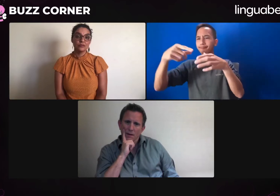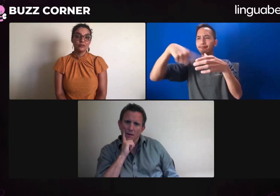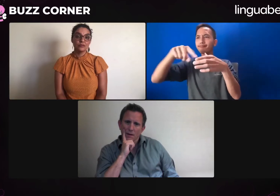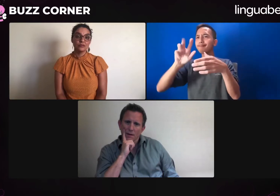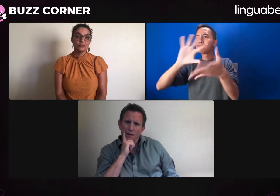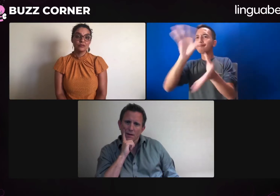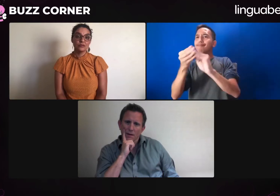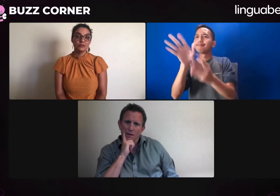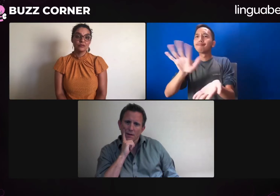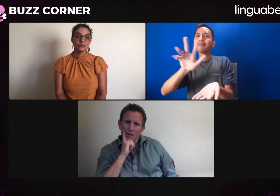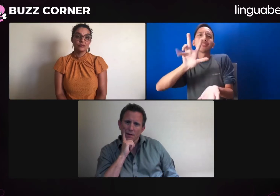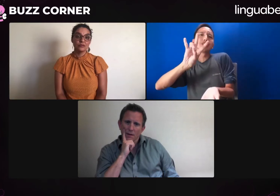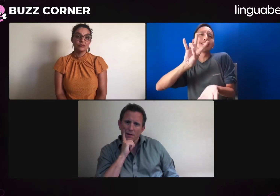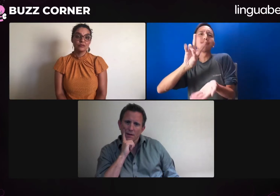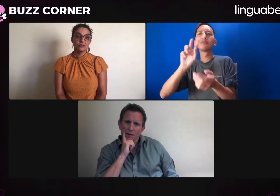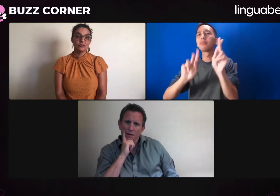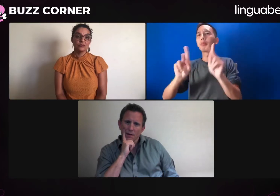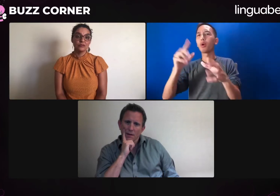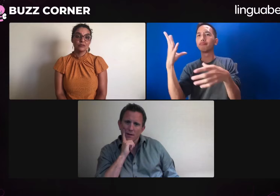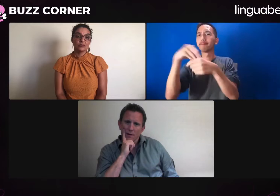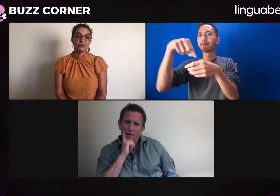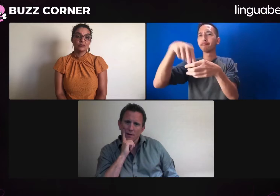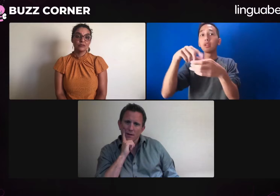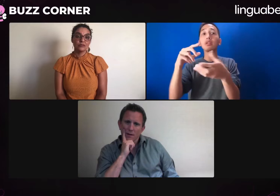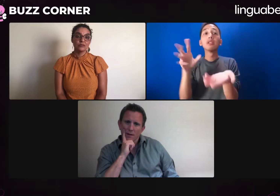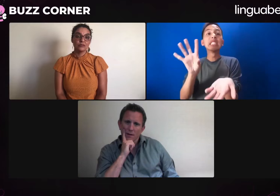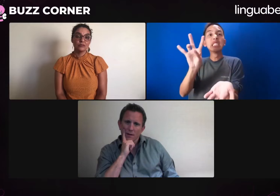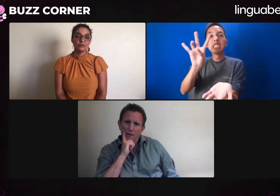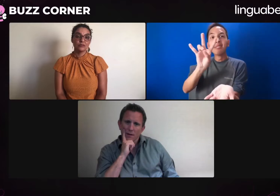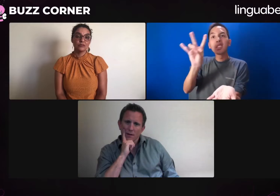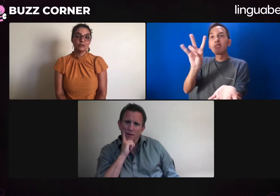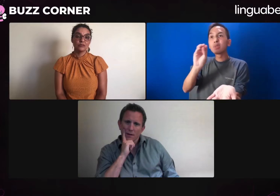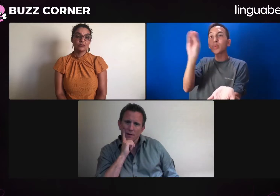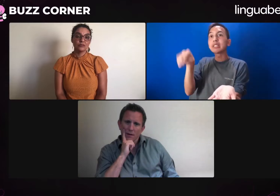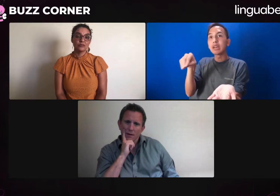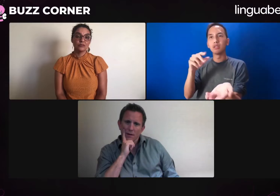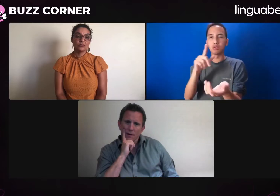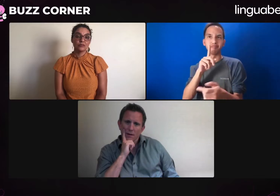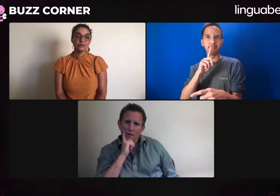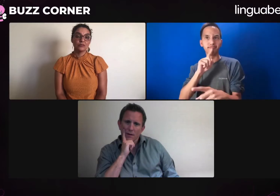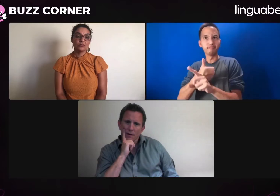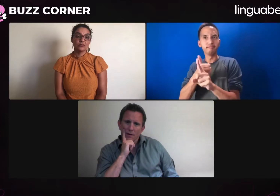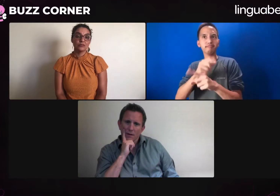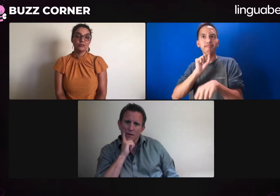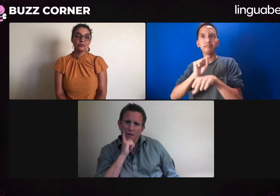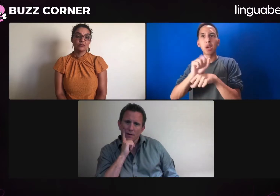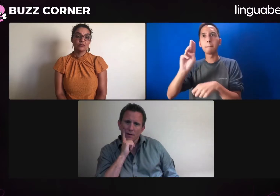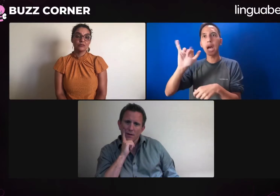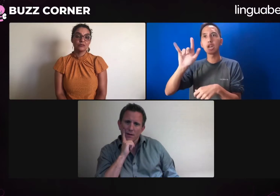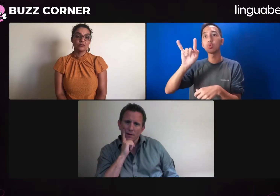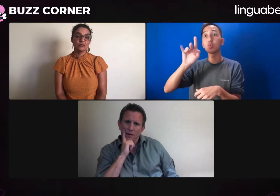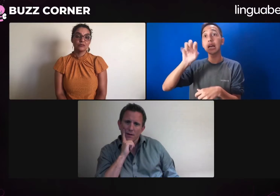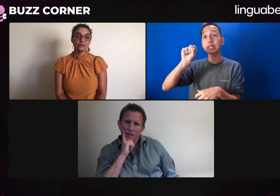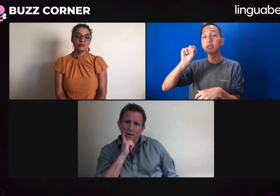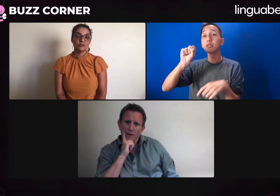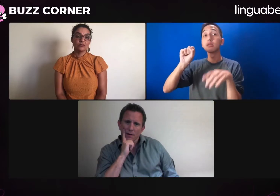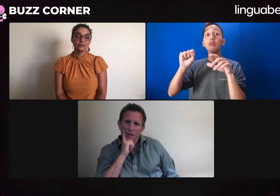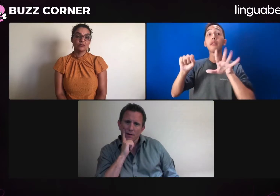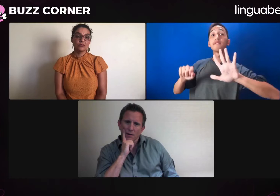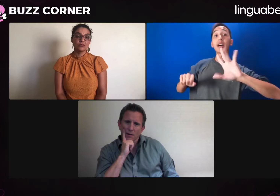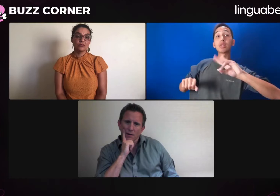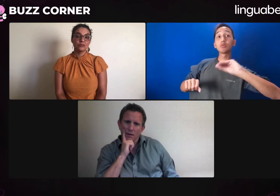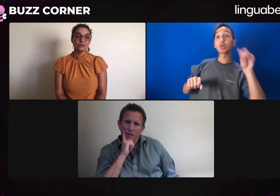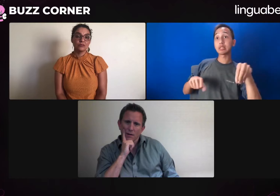thrilled to have this program with 37 people participating. and 77% of